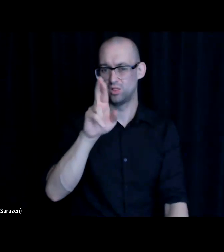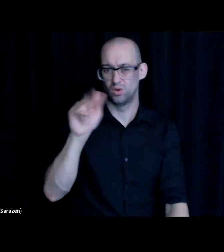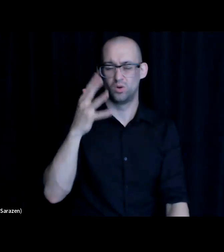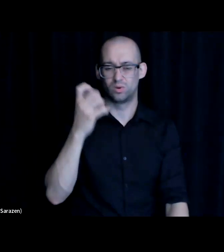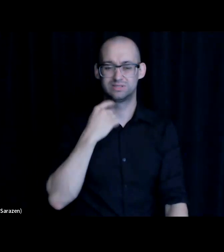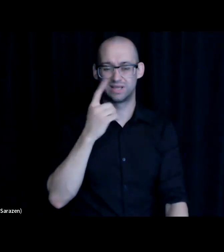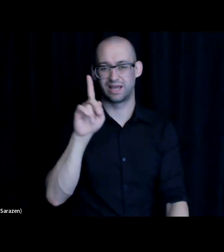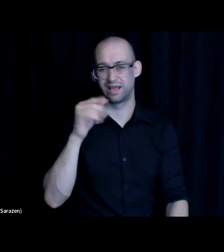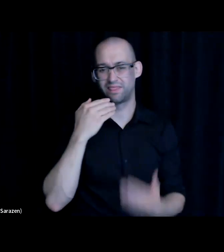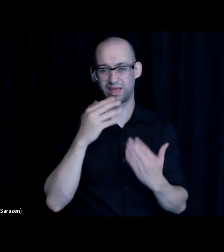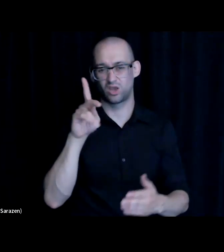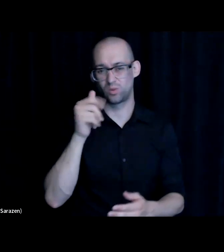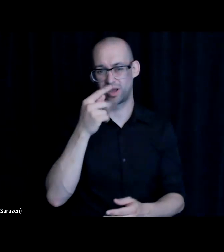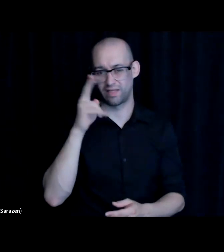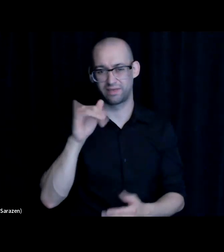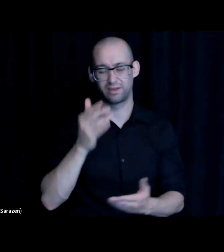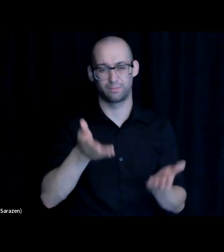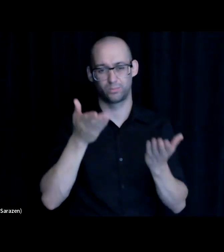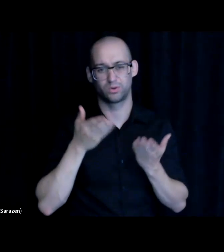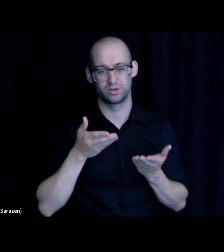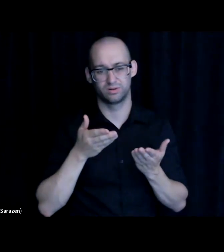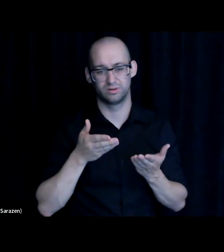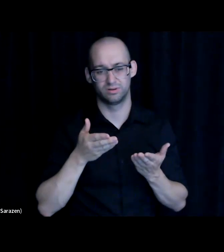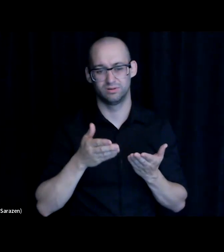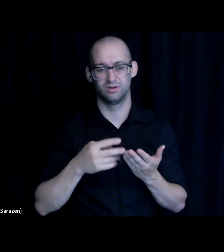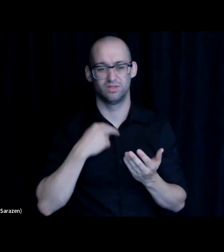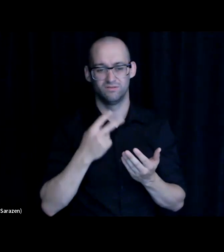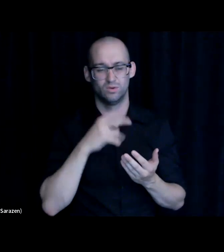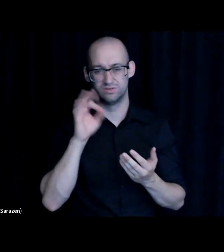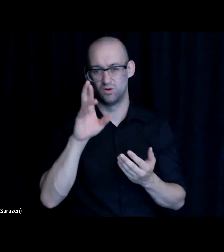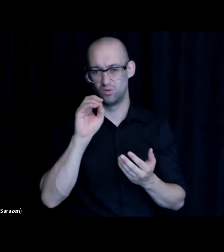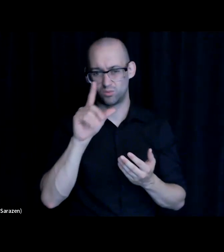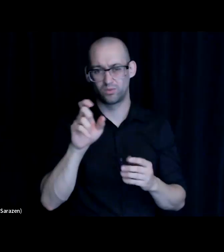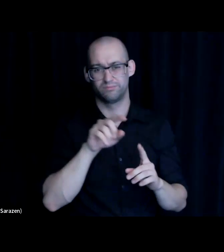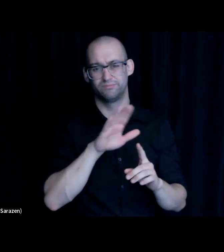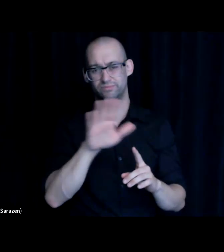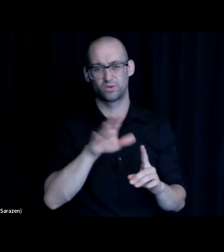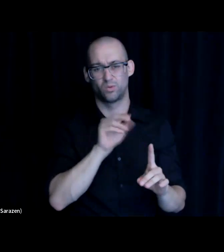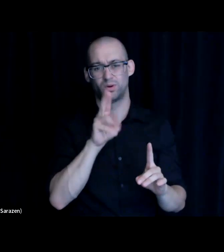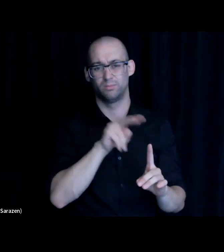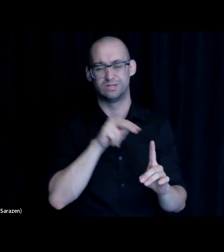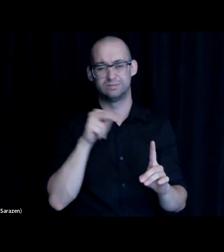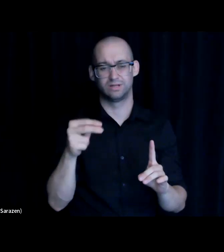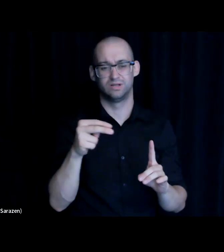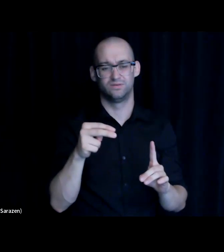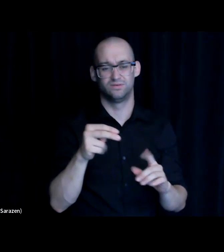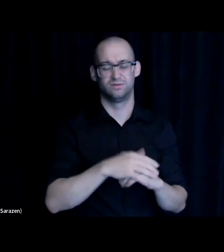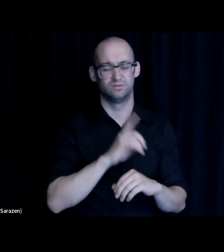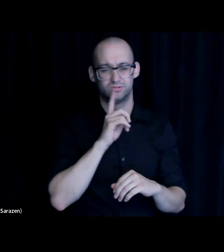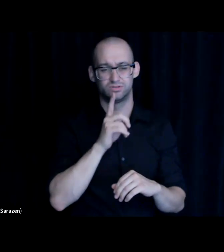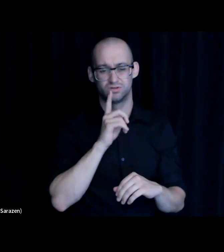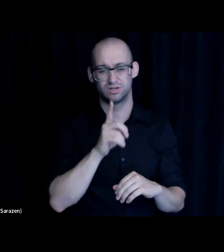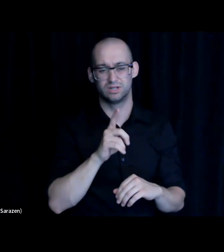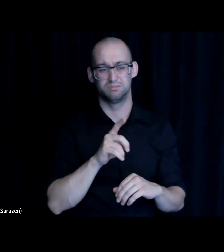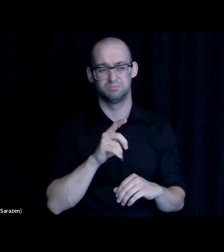thank you, Kathy, for bringing in the kind of the voice of the rural perspective, and definitely, you know, a lot of unique